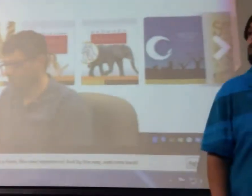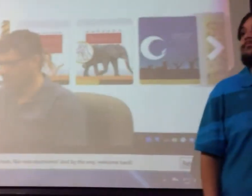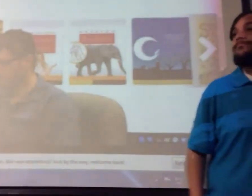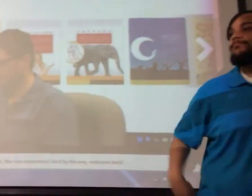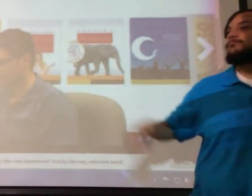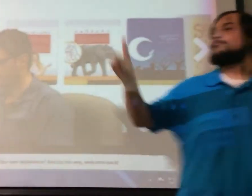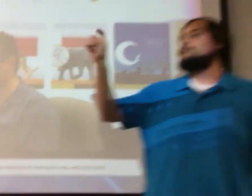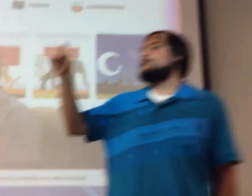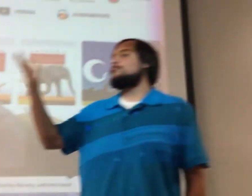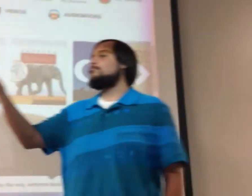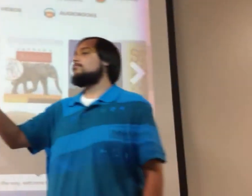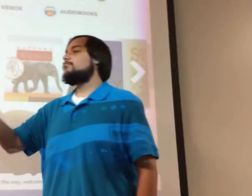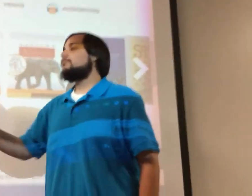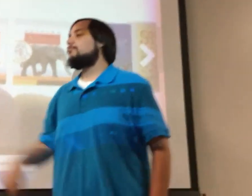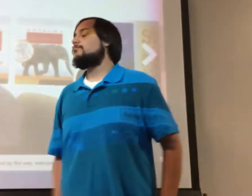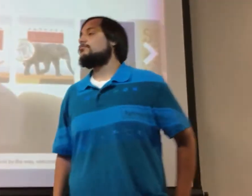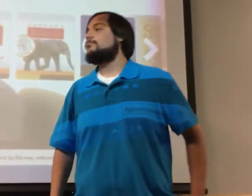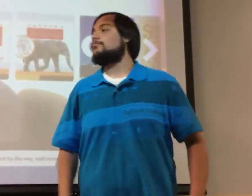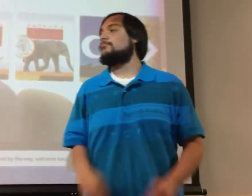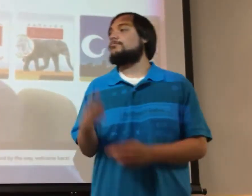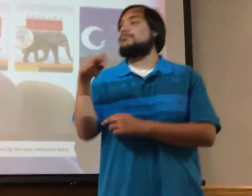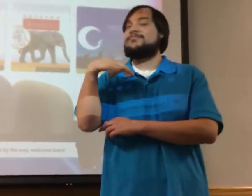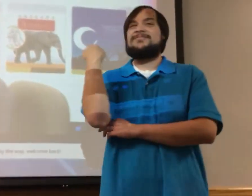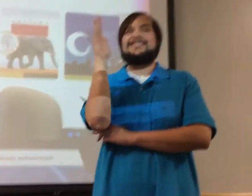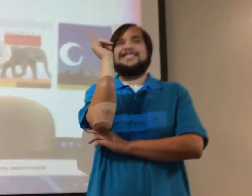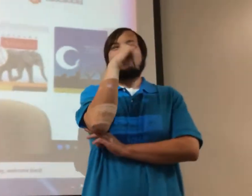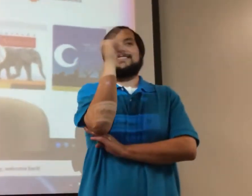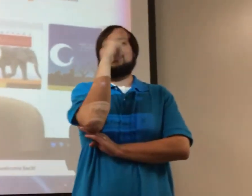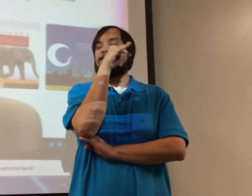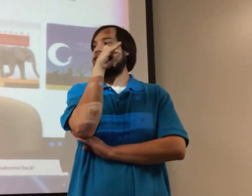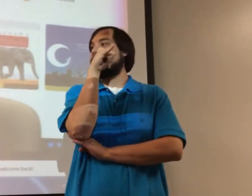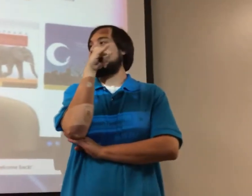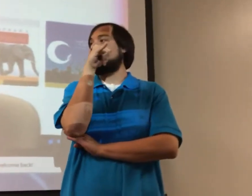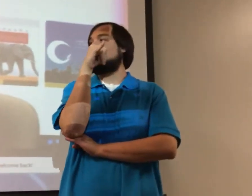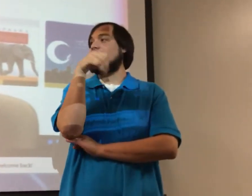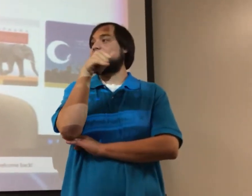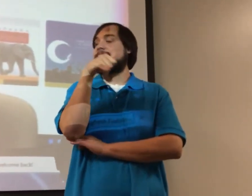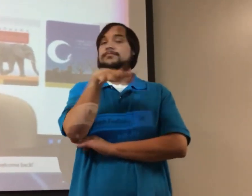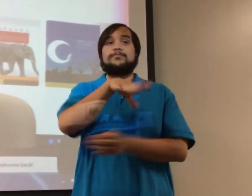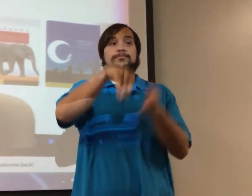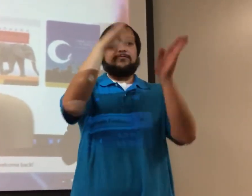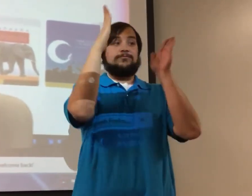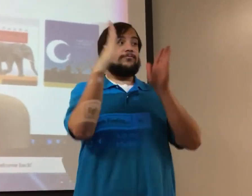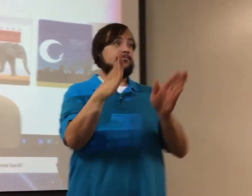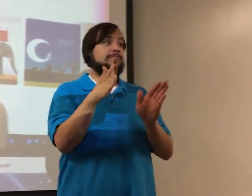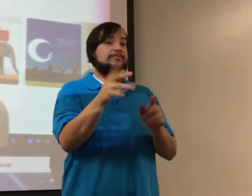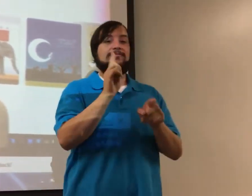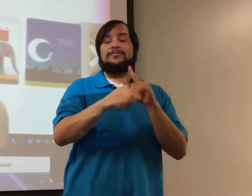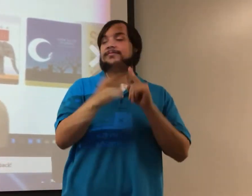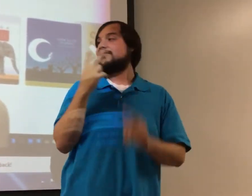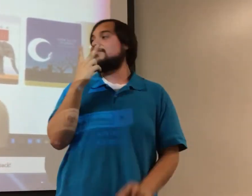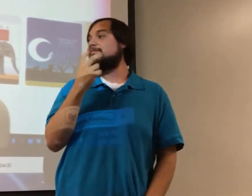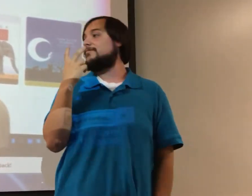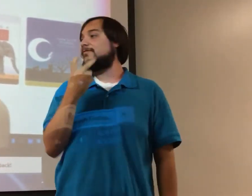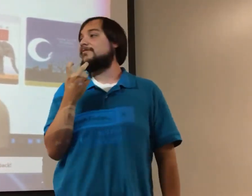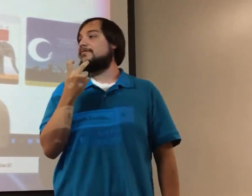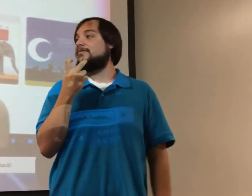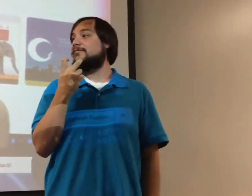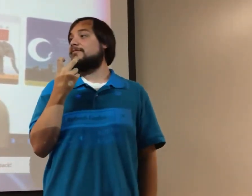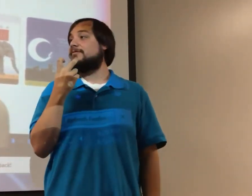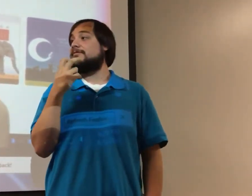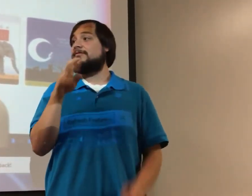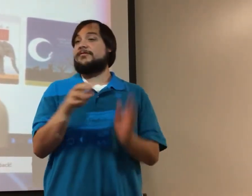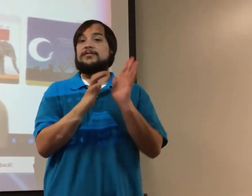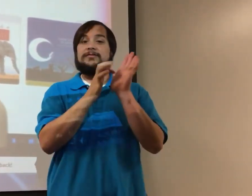I have one, at the risk of sounding silly. For the kids that can't speak, if they